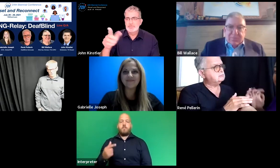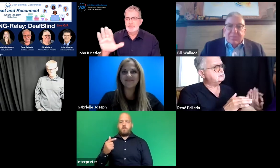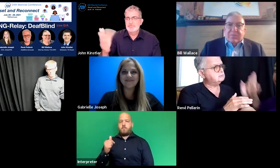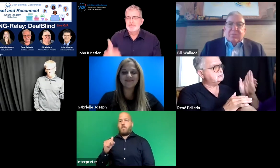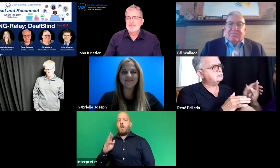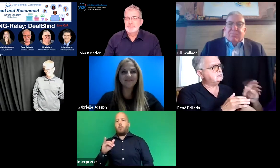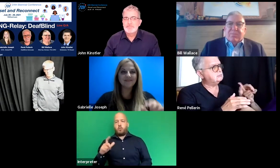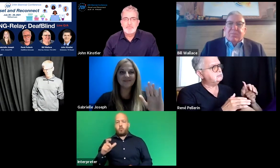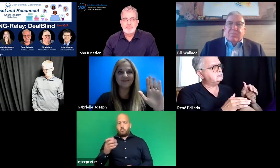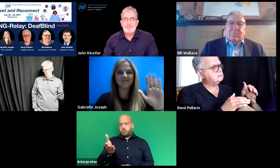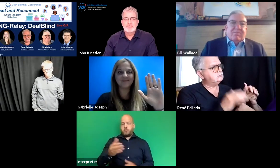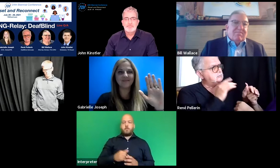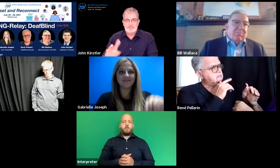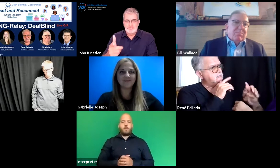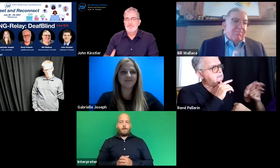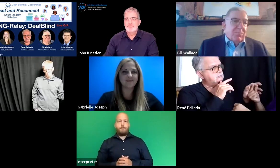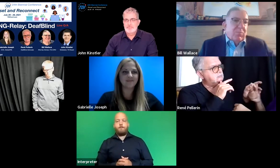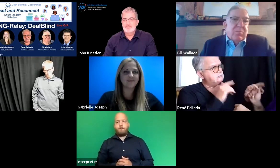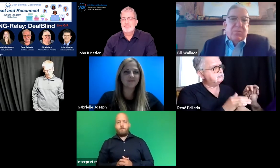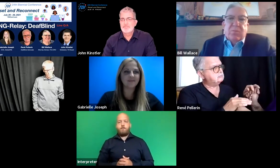And I see that Gabrielle has raised her hand.